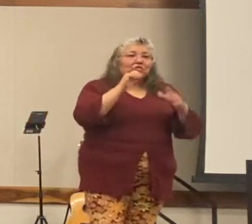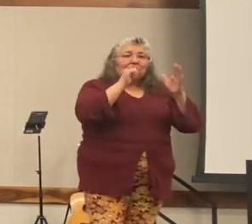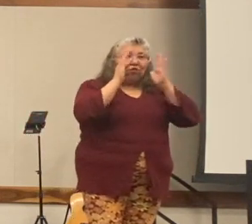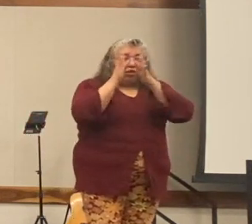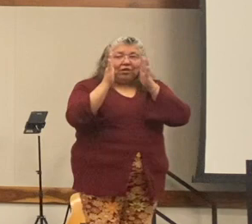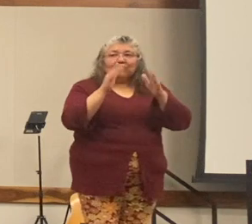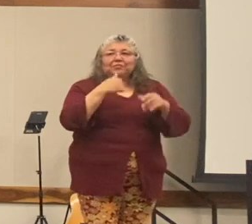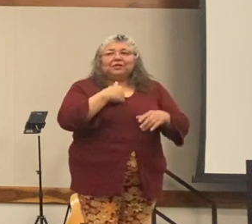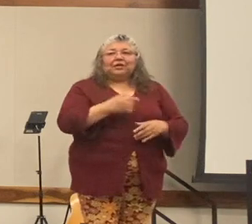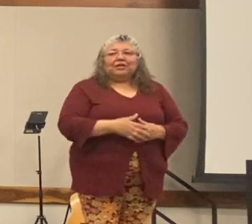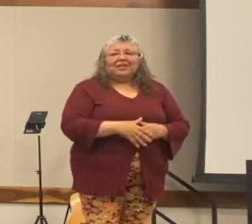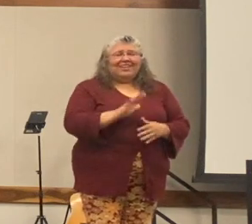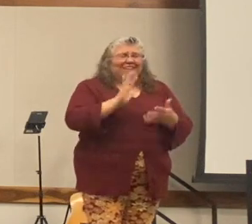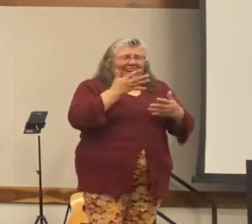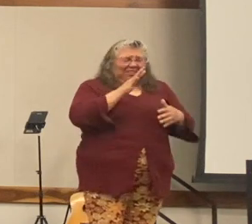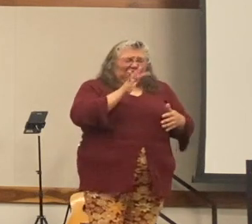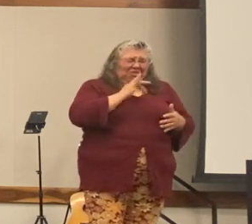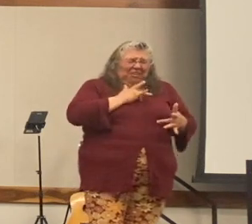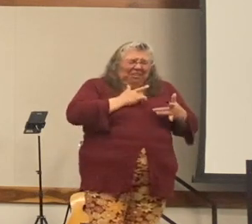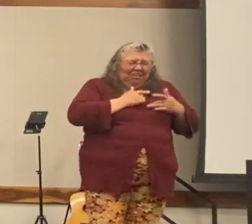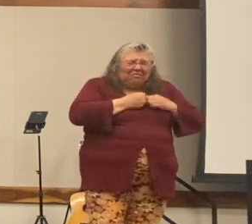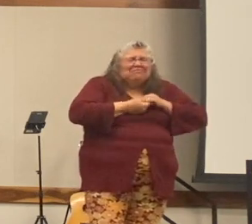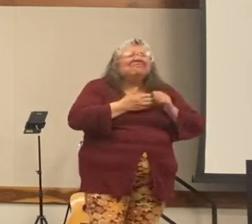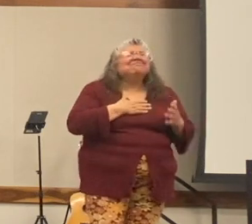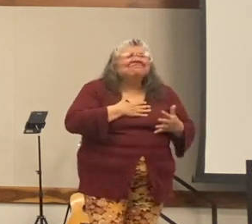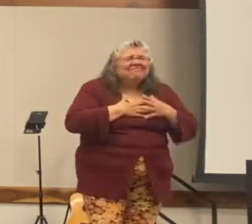me. God, it hurts my feelings a little bit.